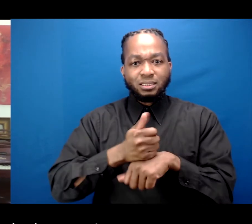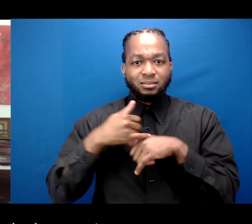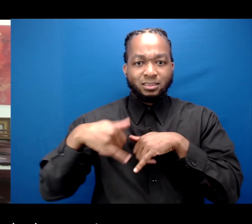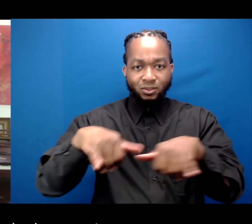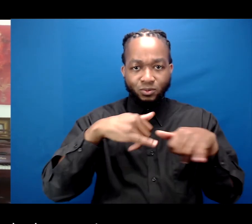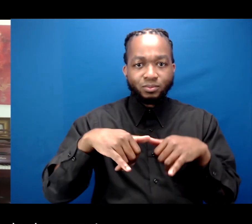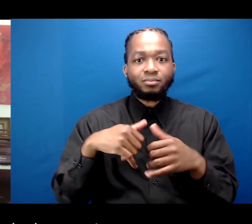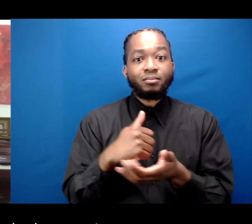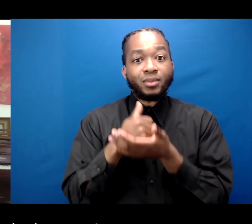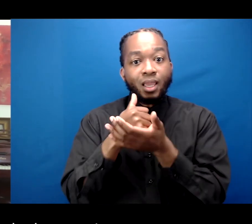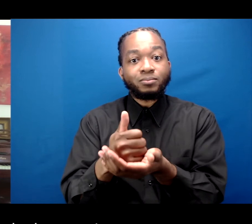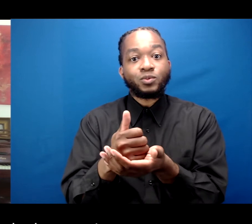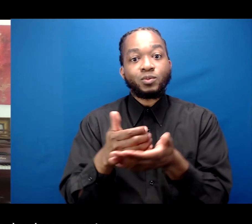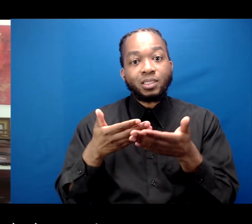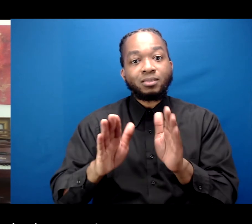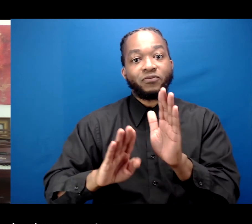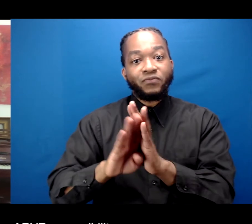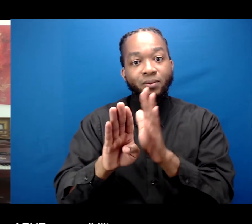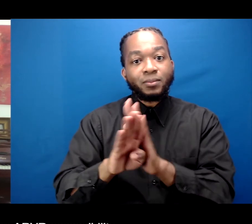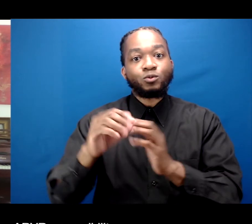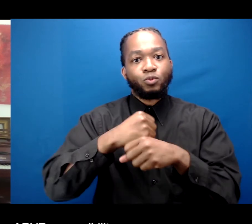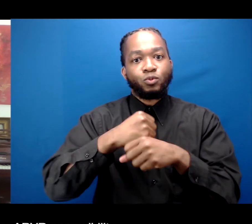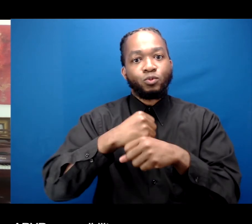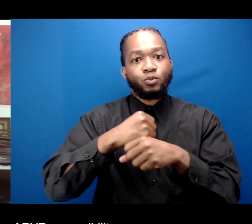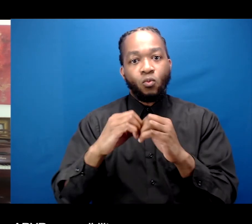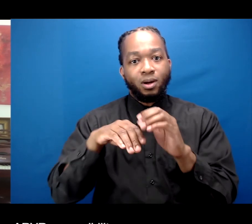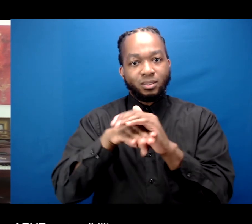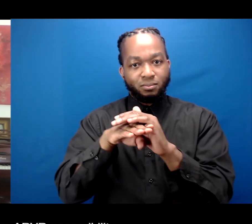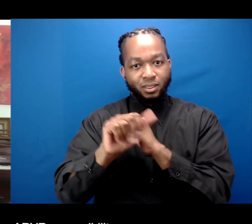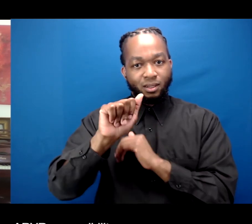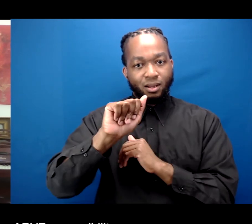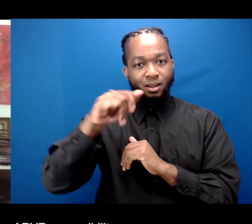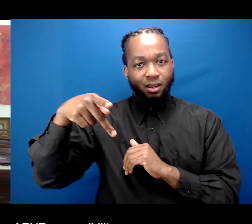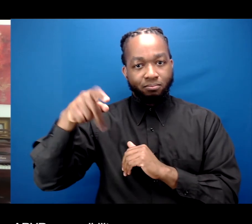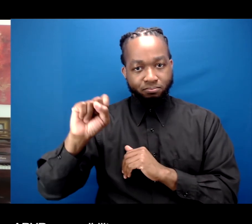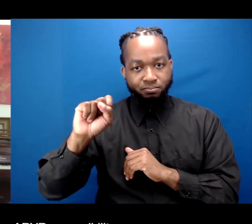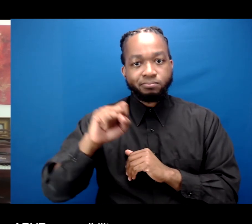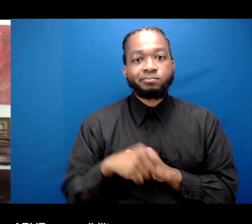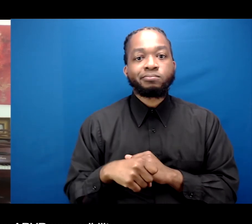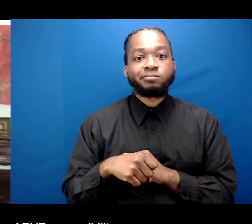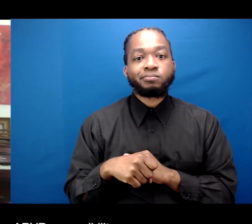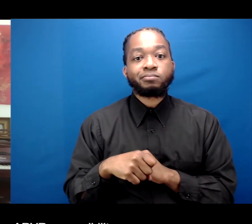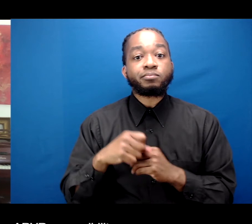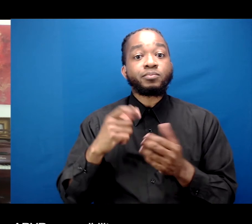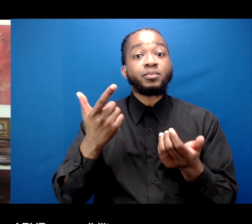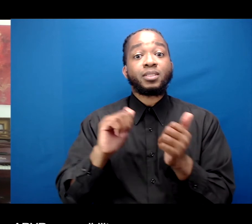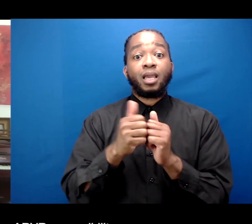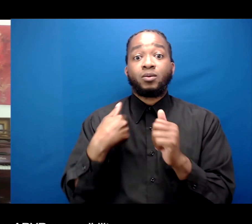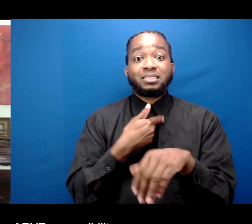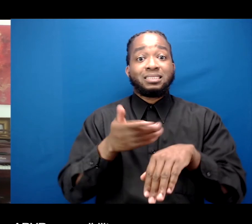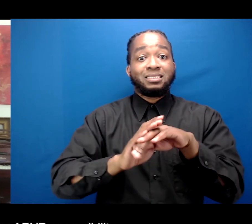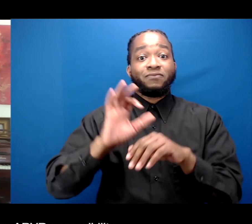accessible VR apps. Moreover, internally at Facebook, we created an AR/VR accessibility task force